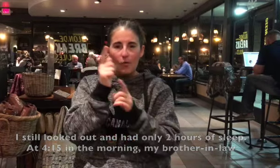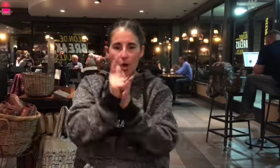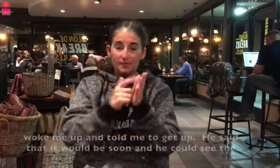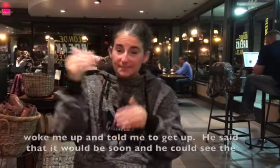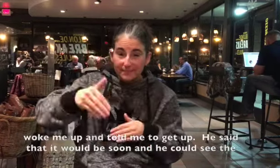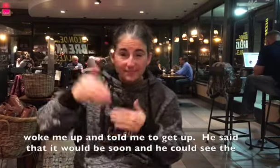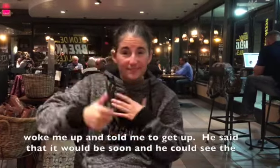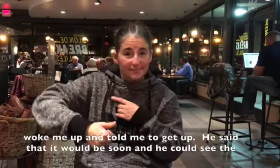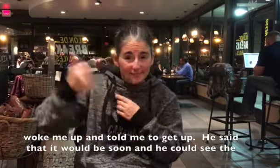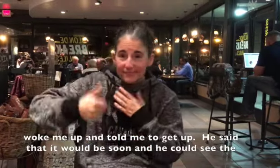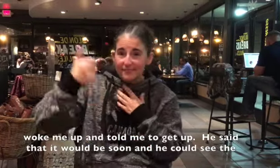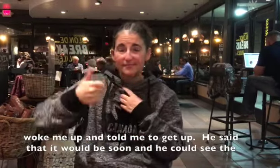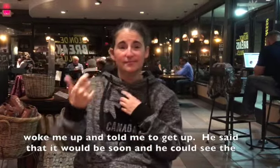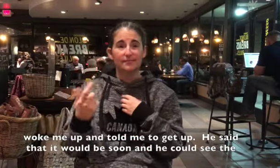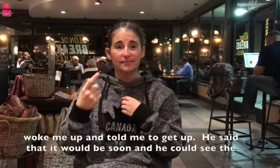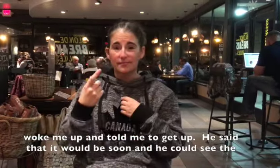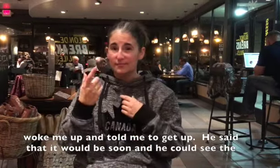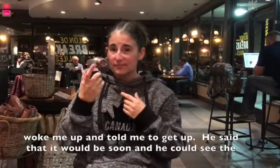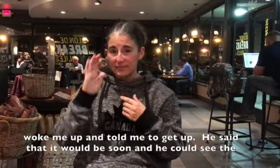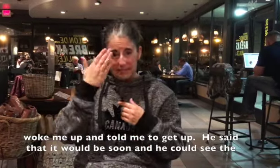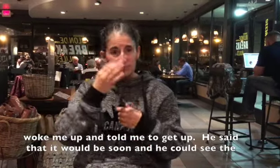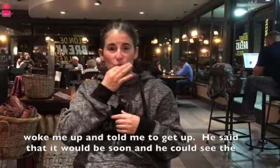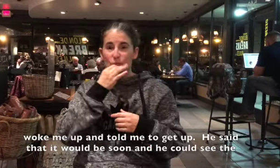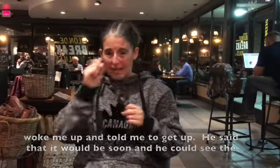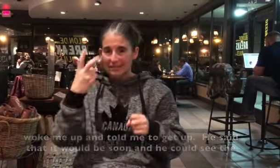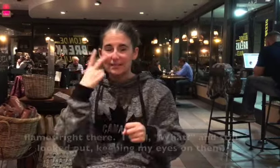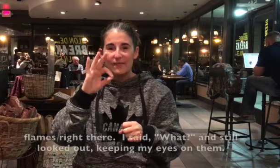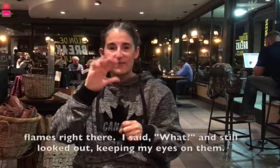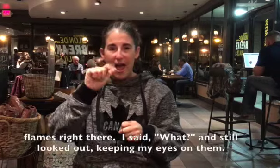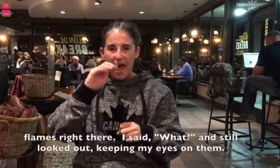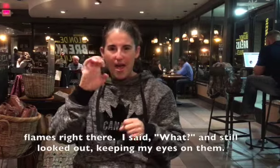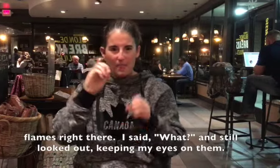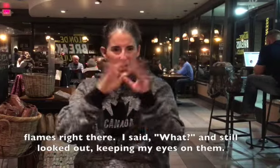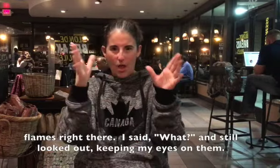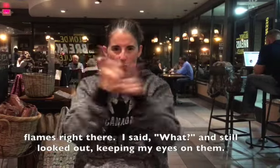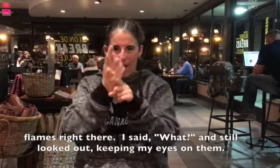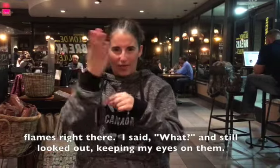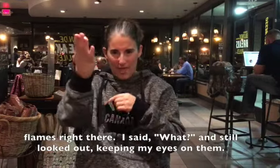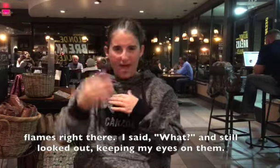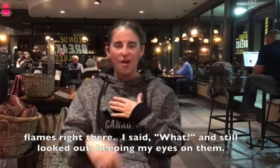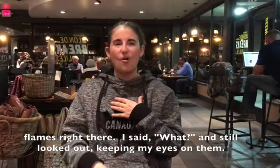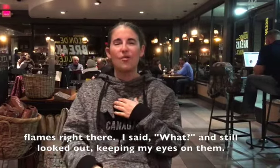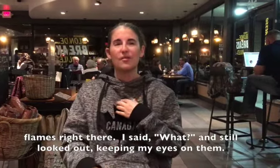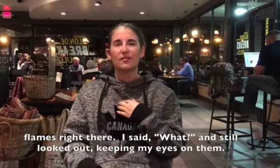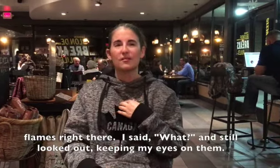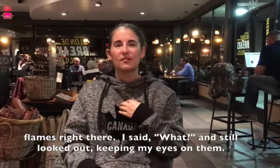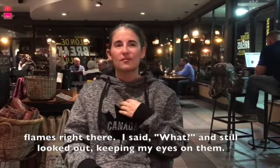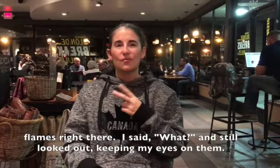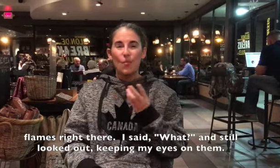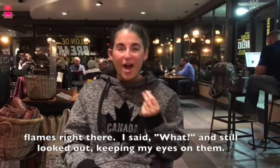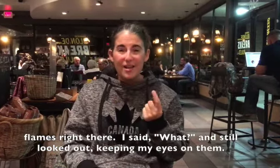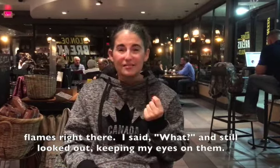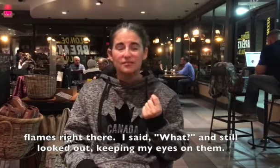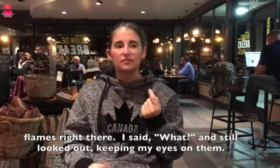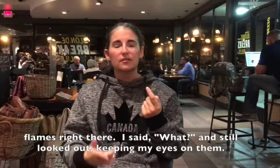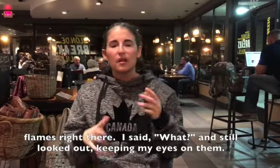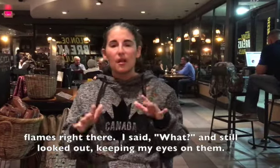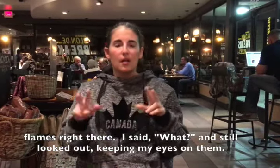brother-in-law woke me up and said, get up, he said. The flames are right there. I said, what? And still